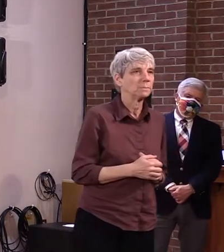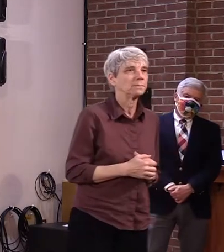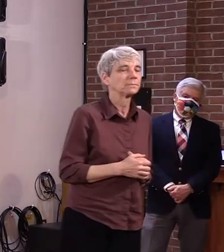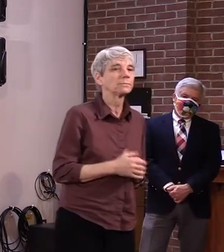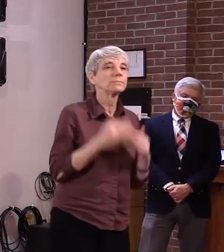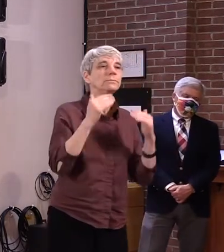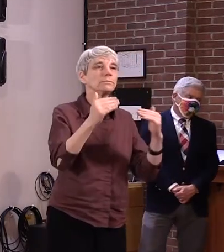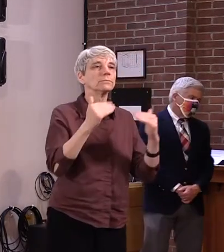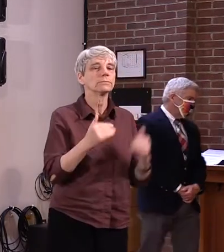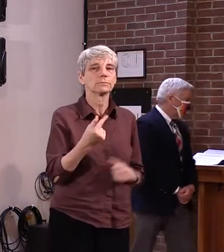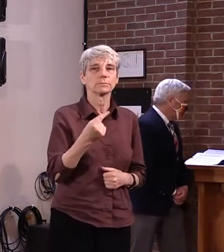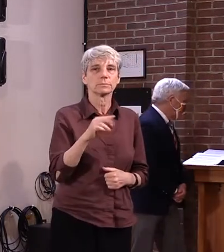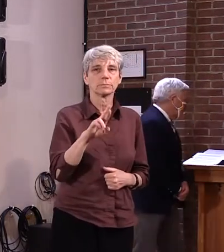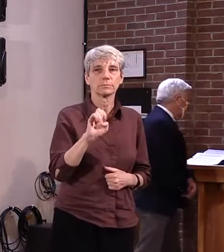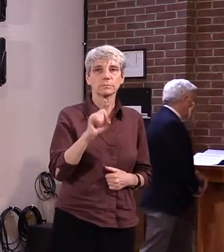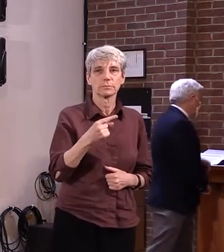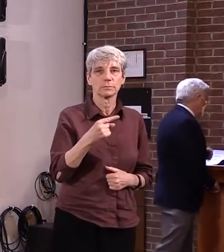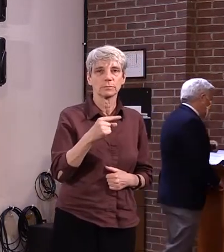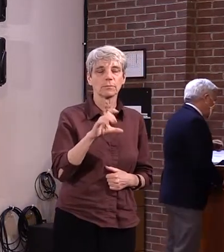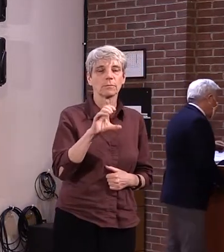Greg, the County Courier.